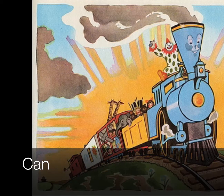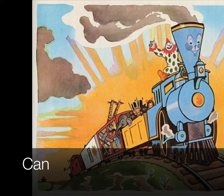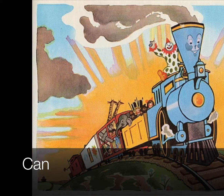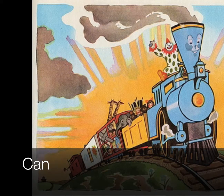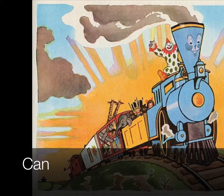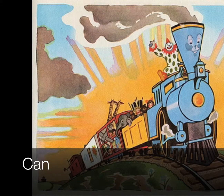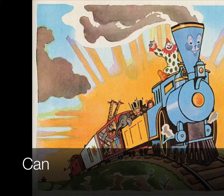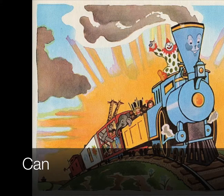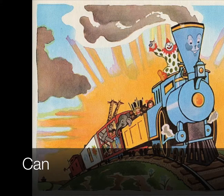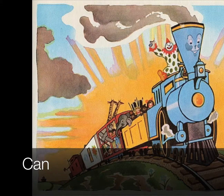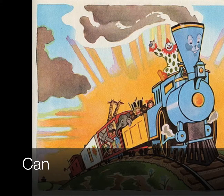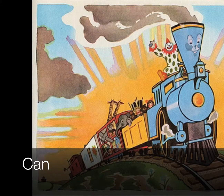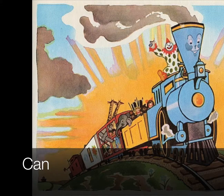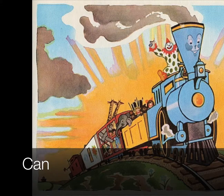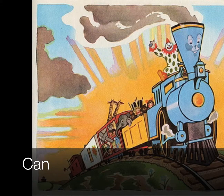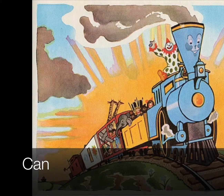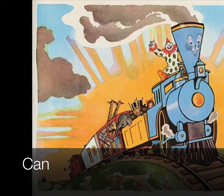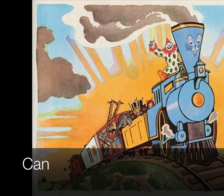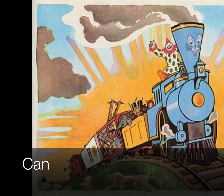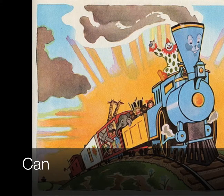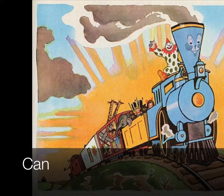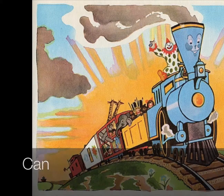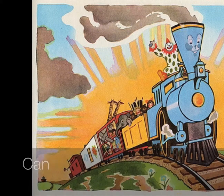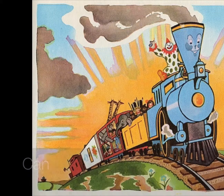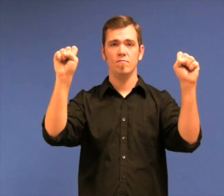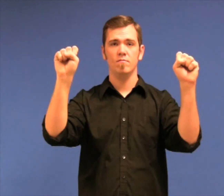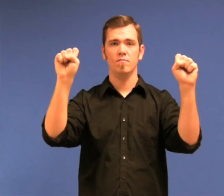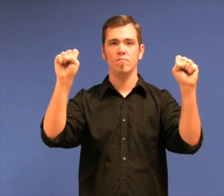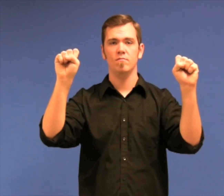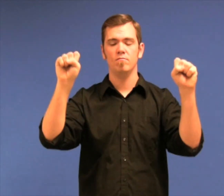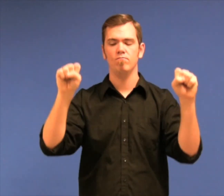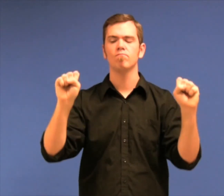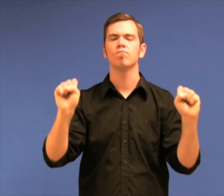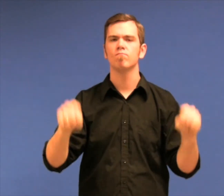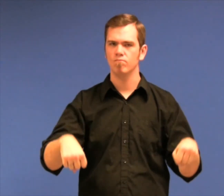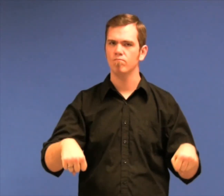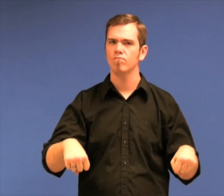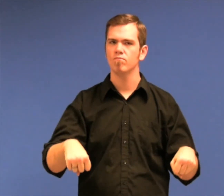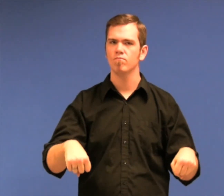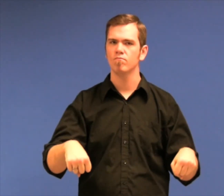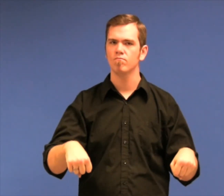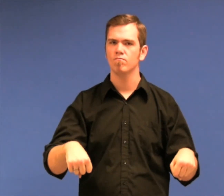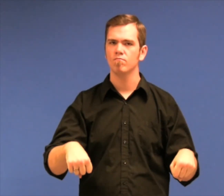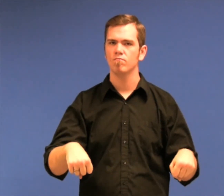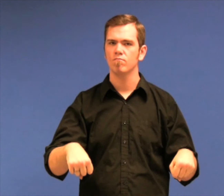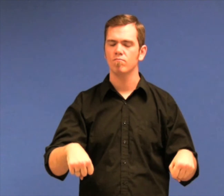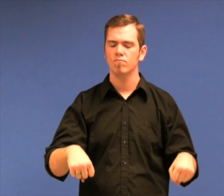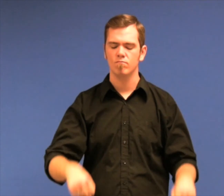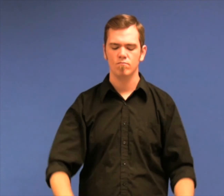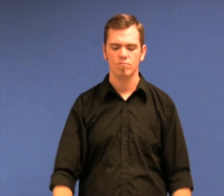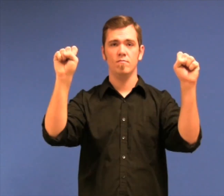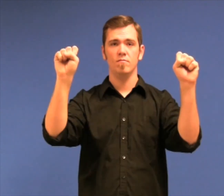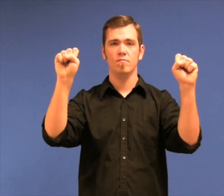Now the sign for can, like you can do something, is can. Like two yeses.